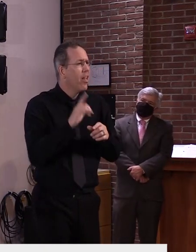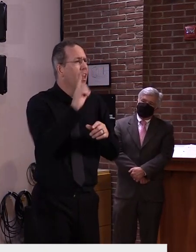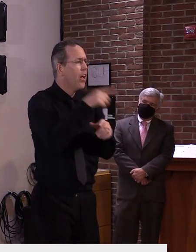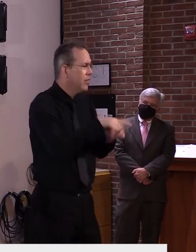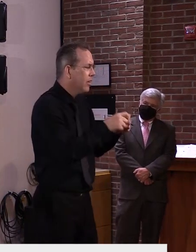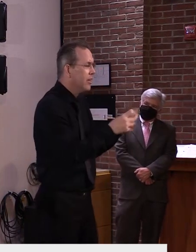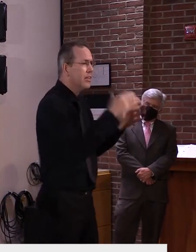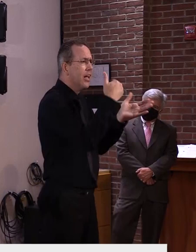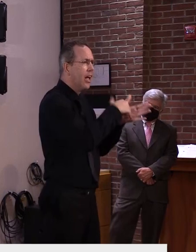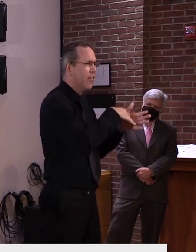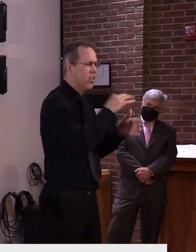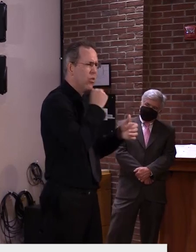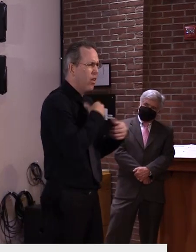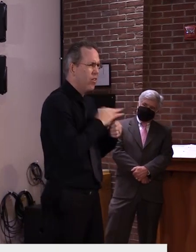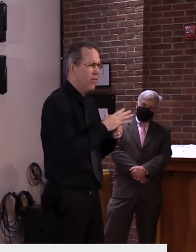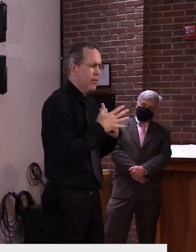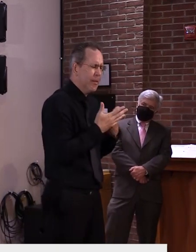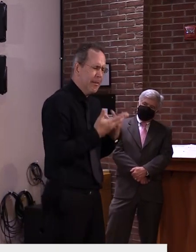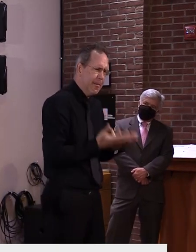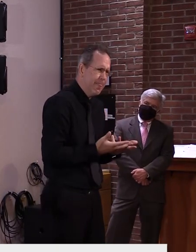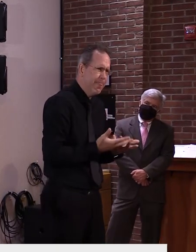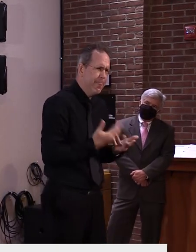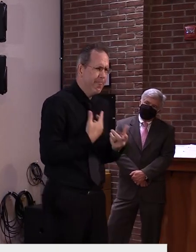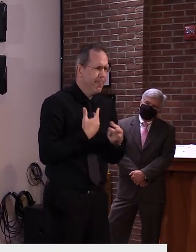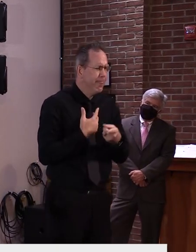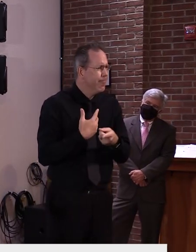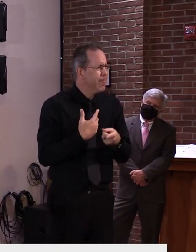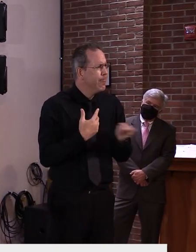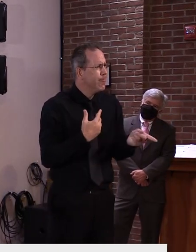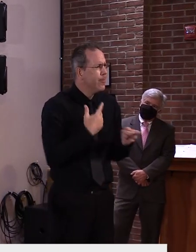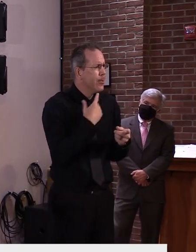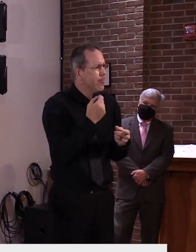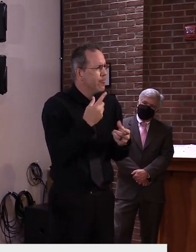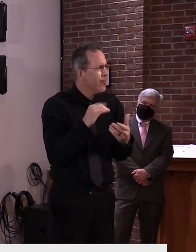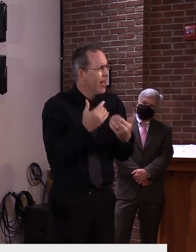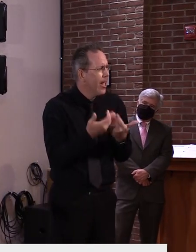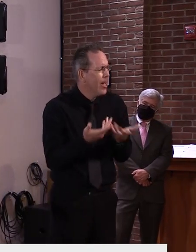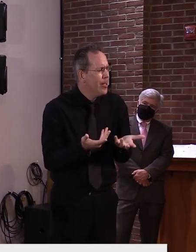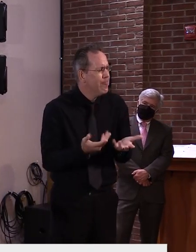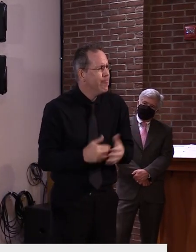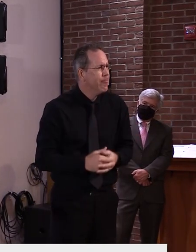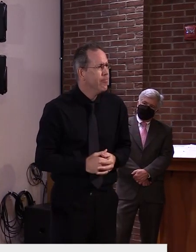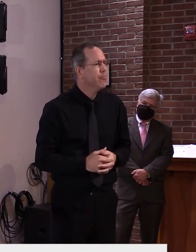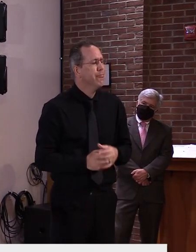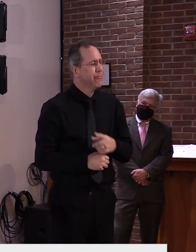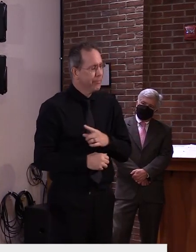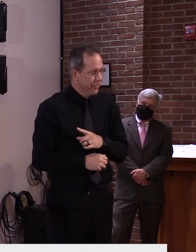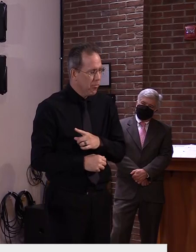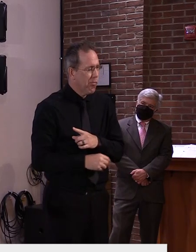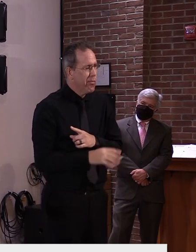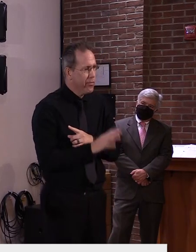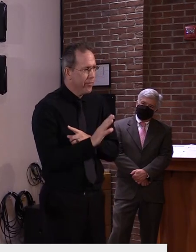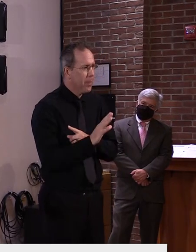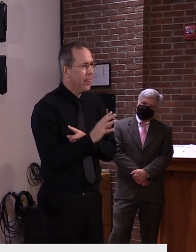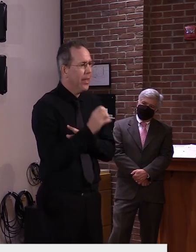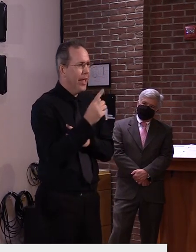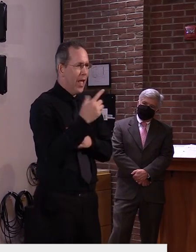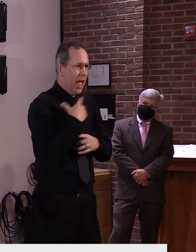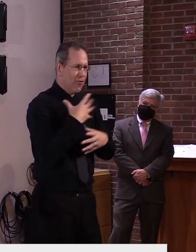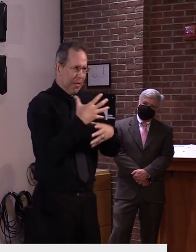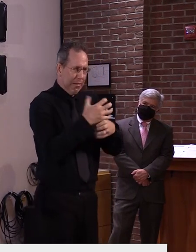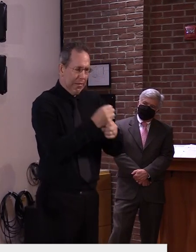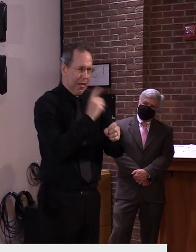about what's going on in our current situation. So I'll try to be very brief and crisp right. about this. I did hear you go through those theories